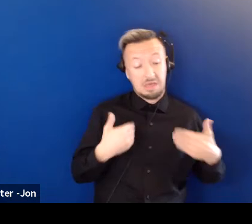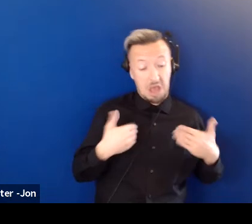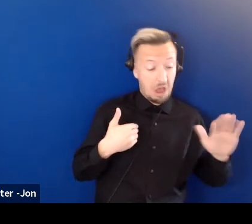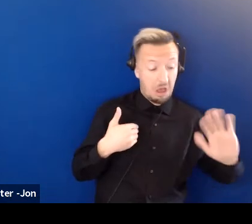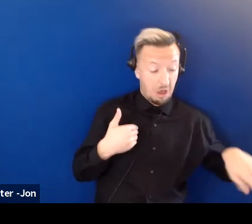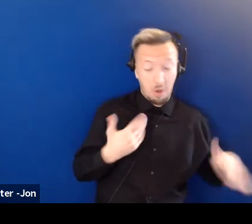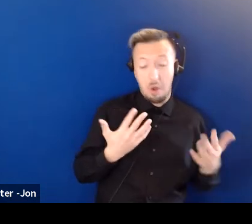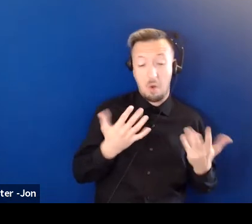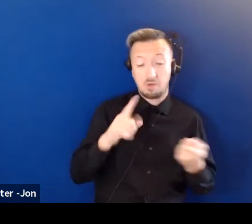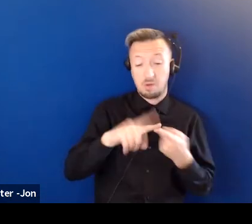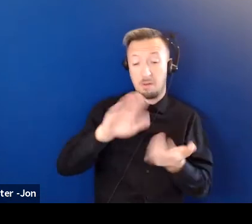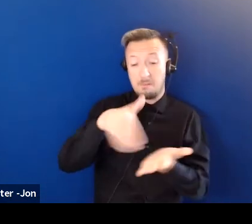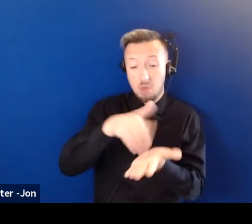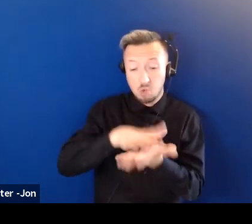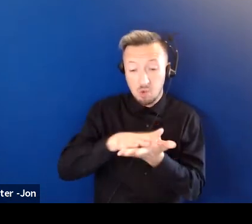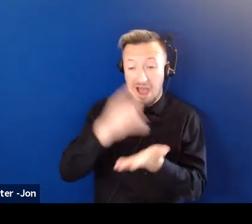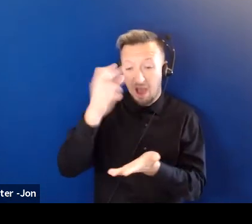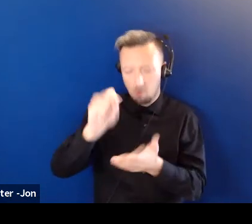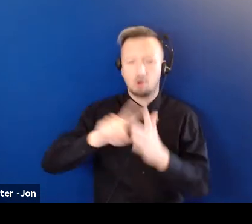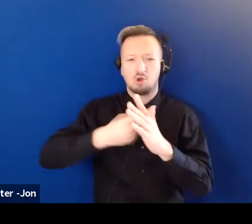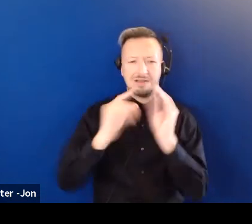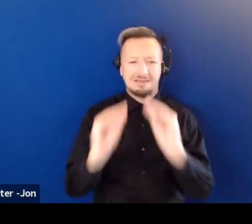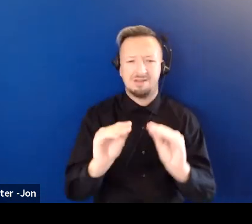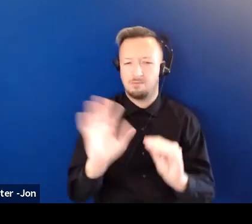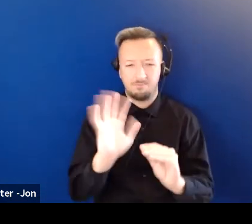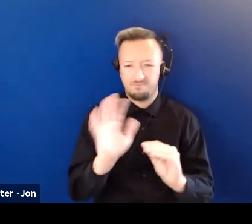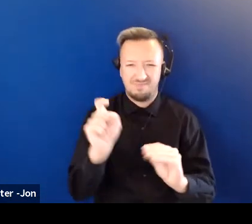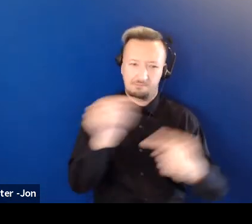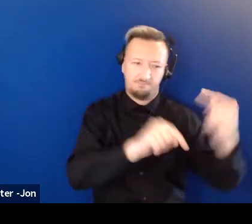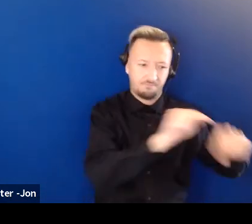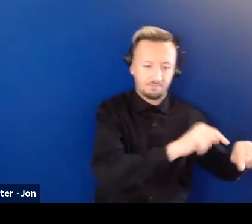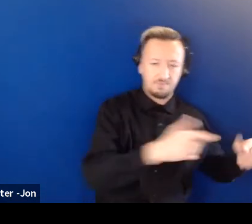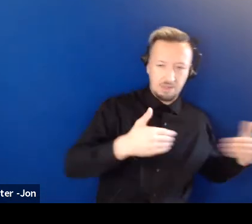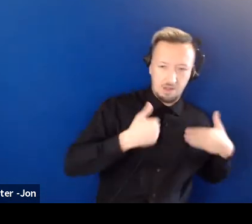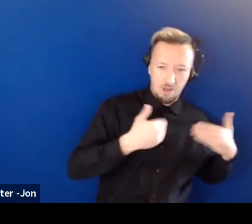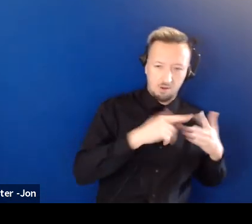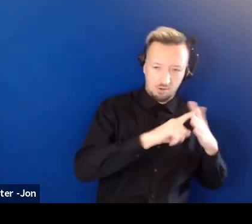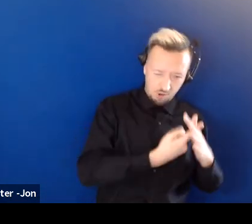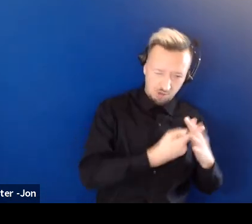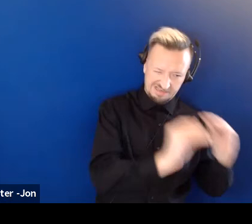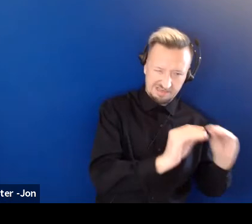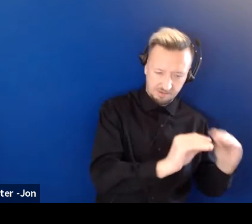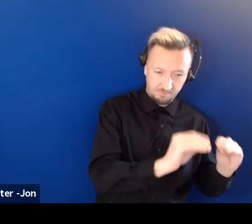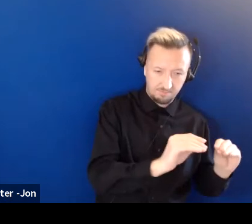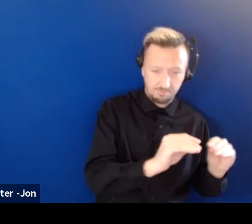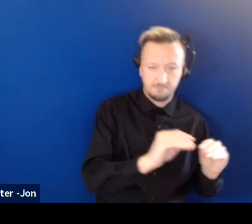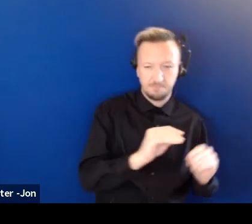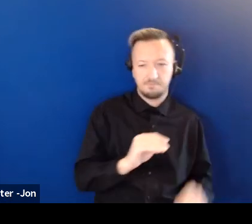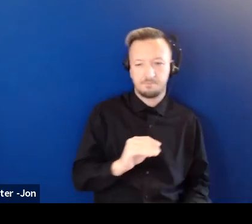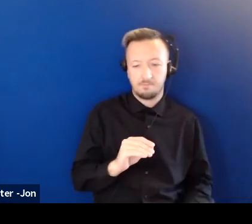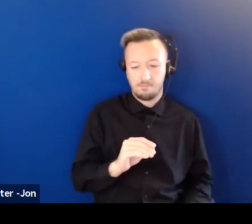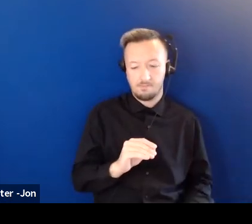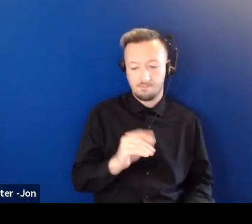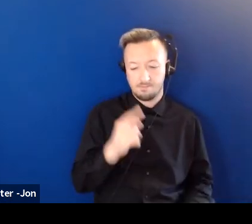this self-determination skills. And so an example I have of this is I attended